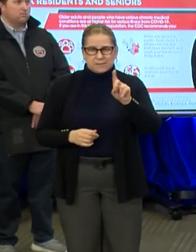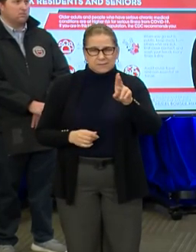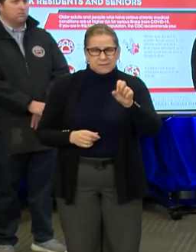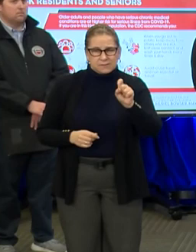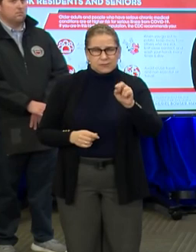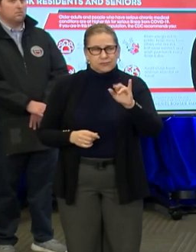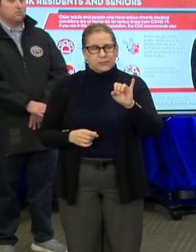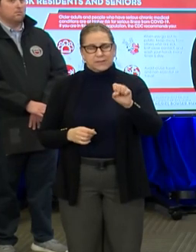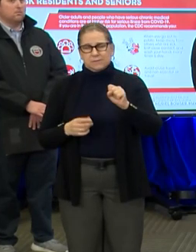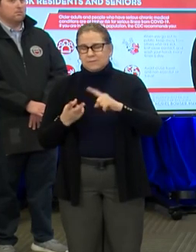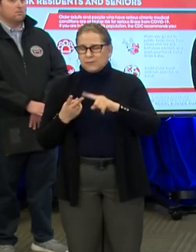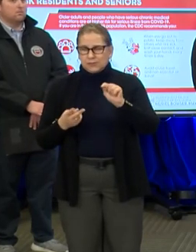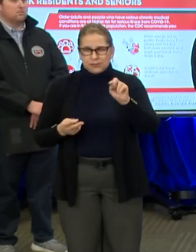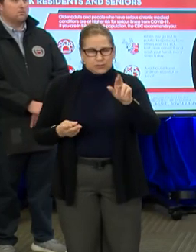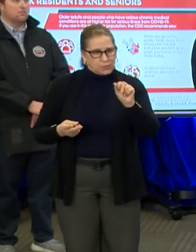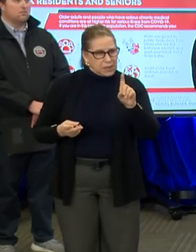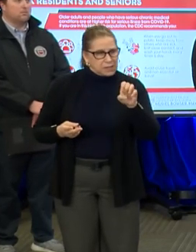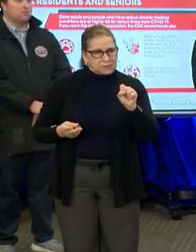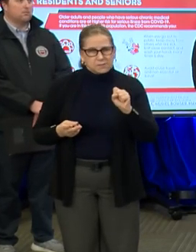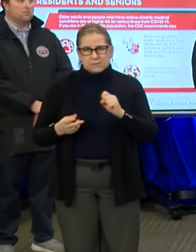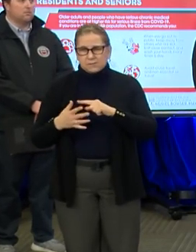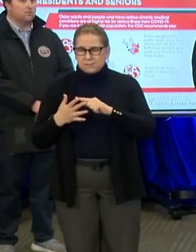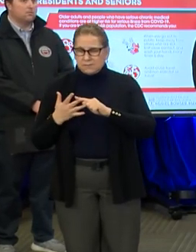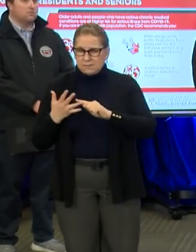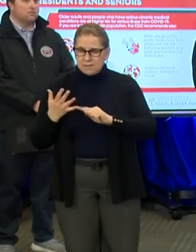Yes, you have a yeah. question from the...